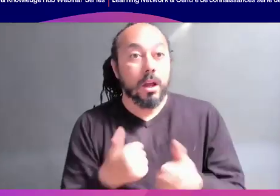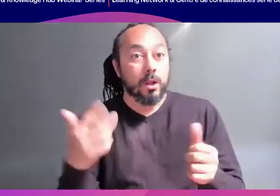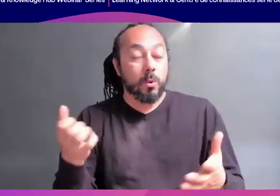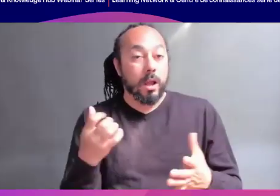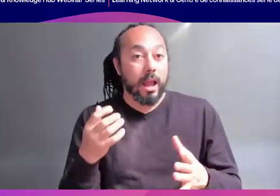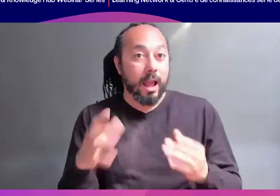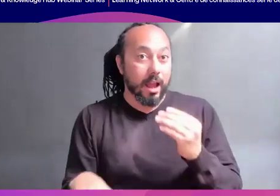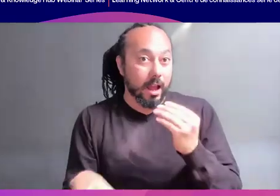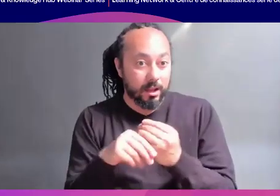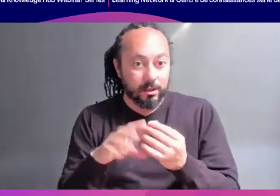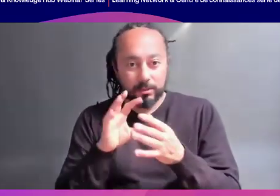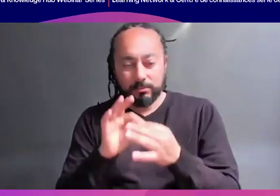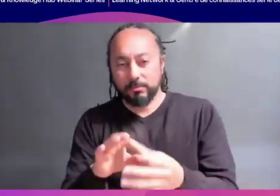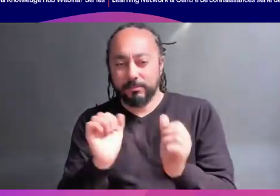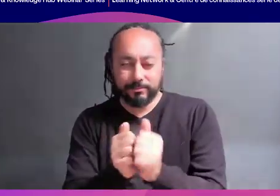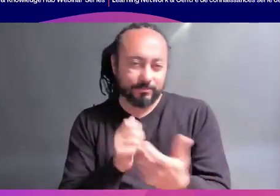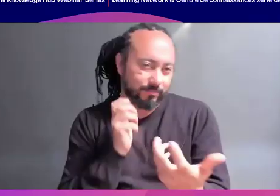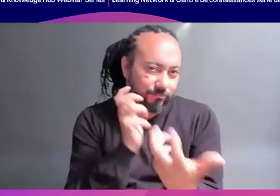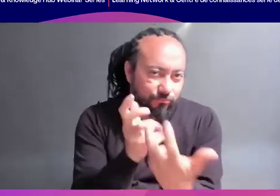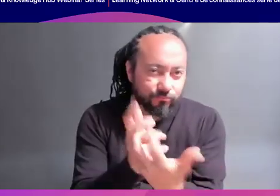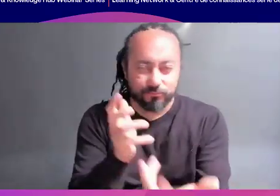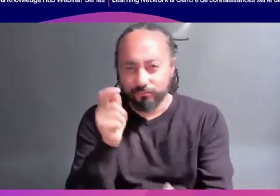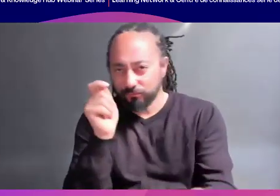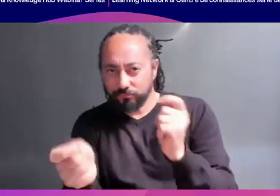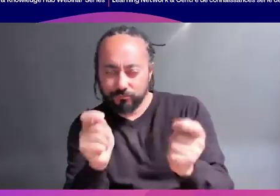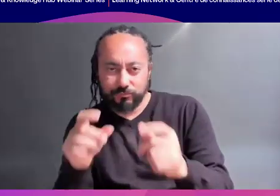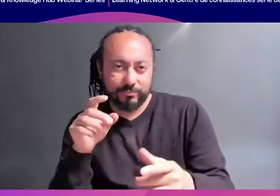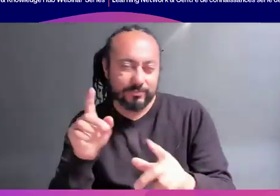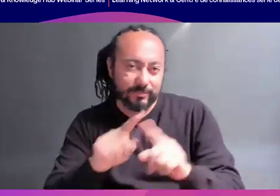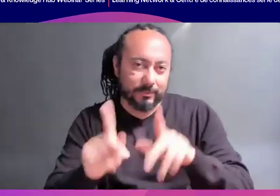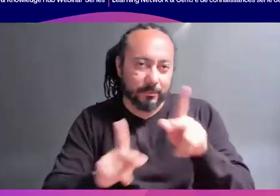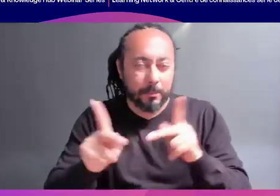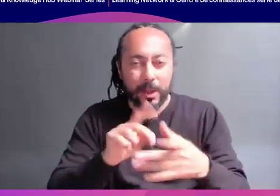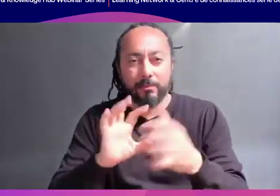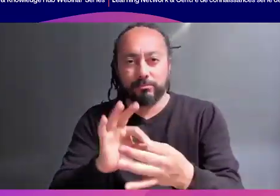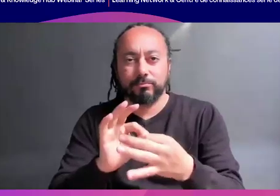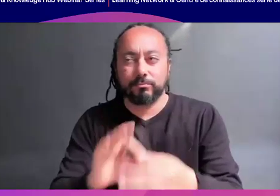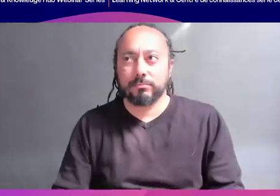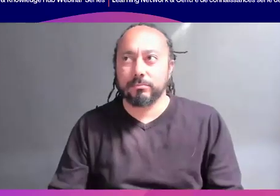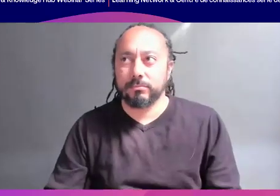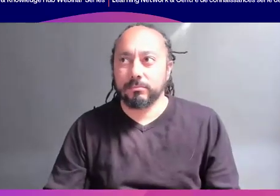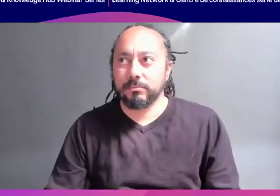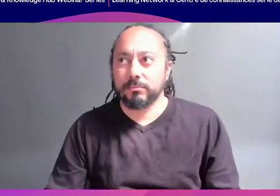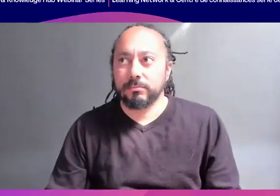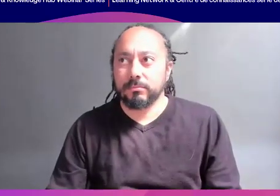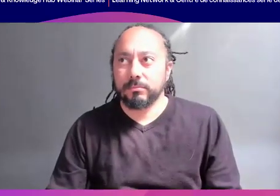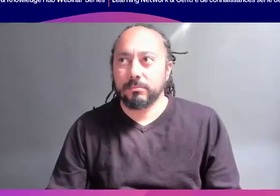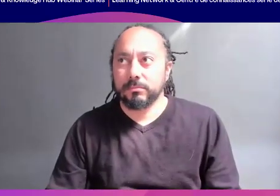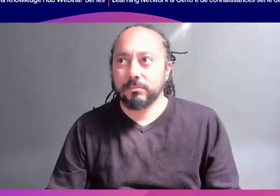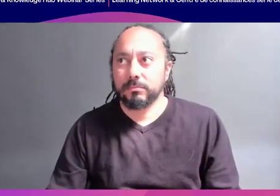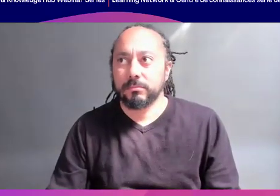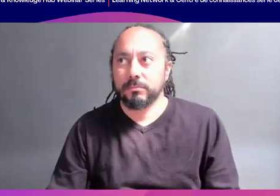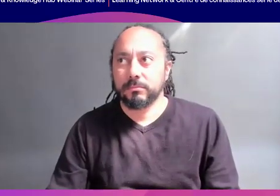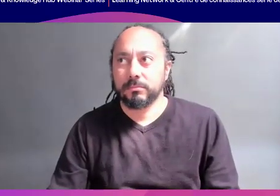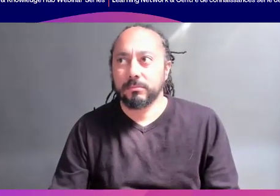around how adaptations and how different populations engage? Sure. As